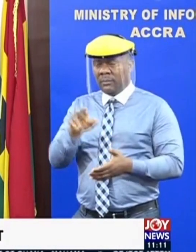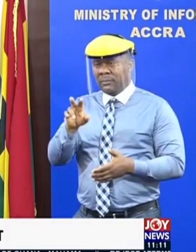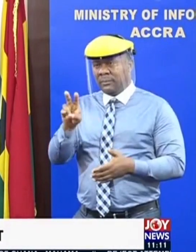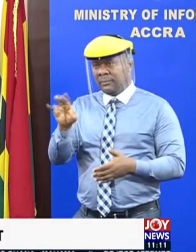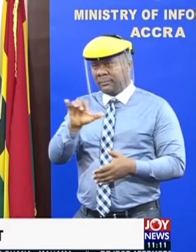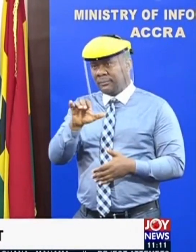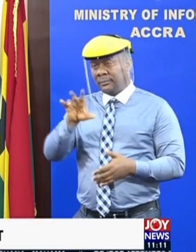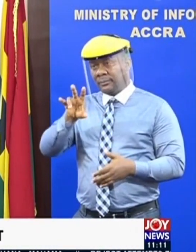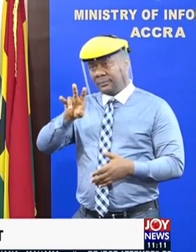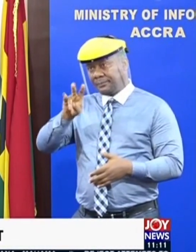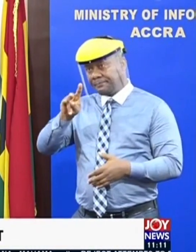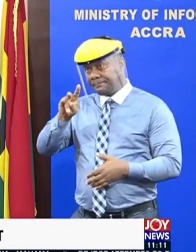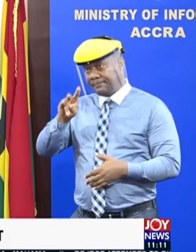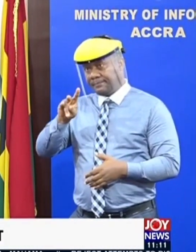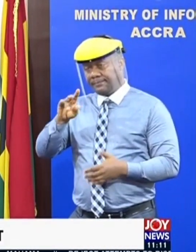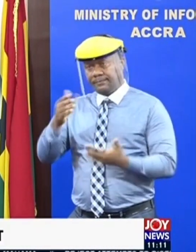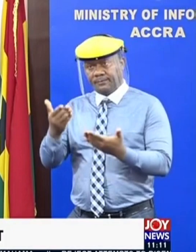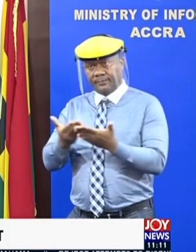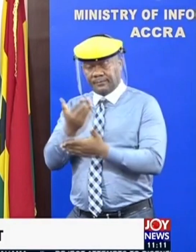3,617 cases.